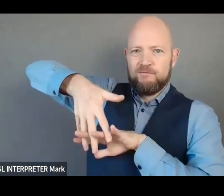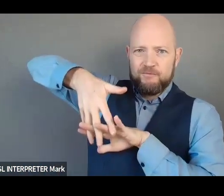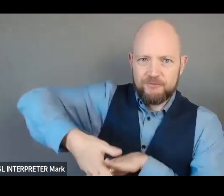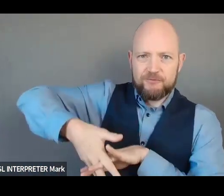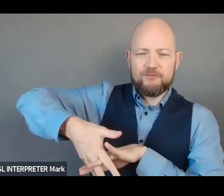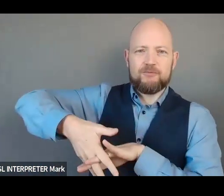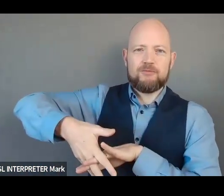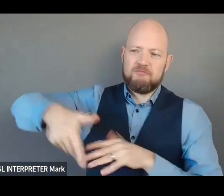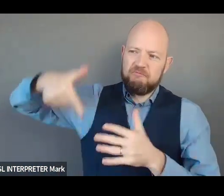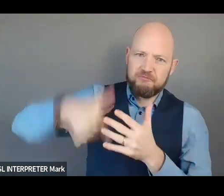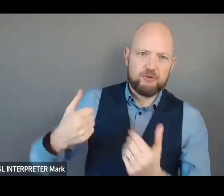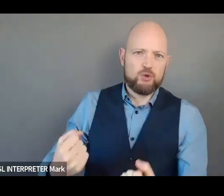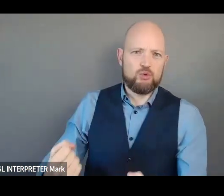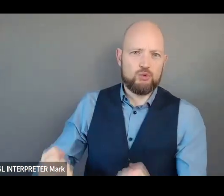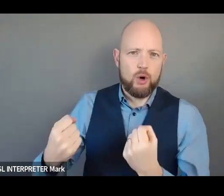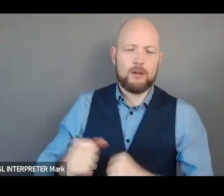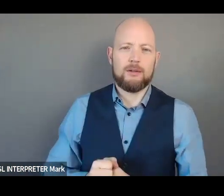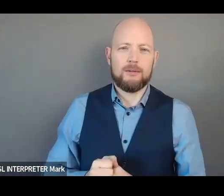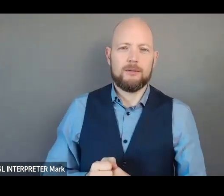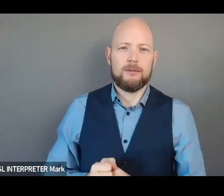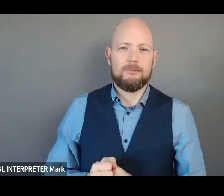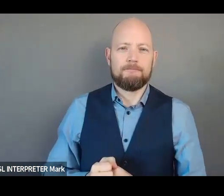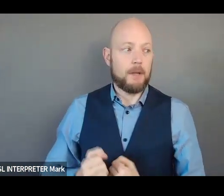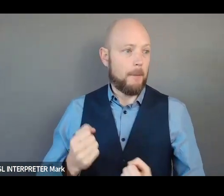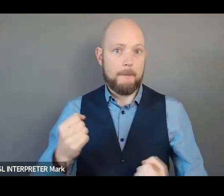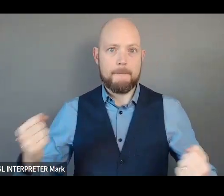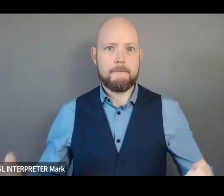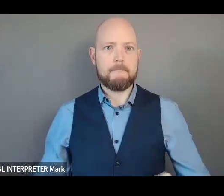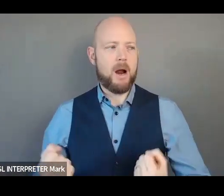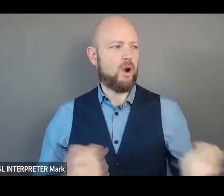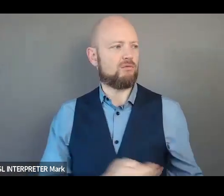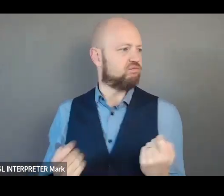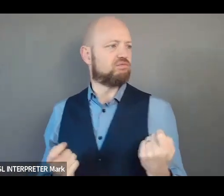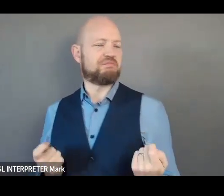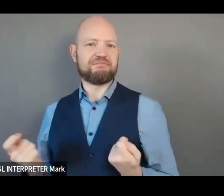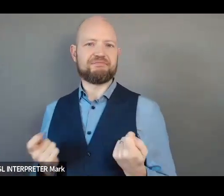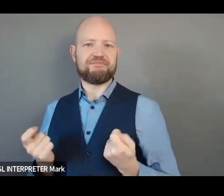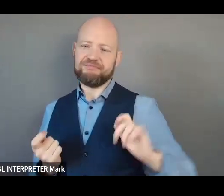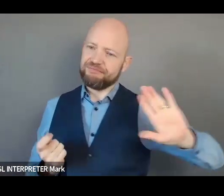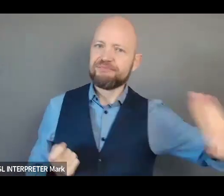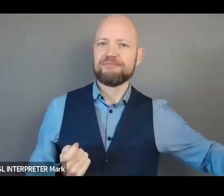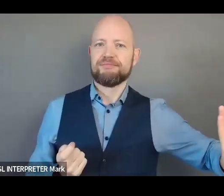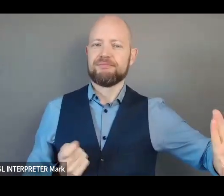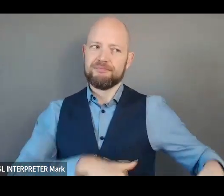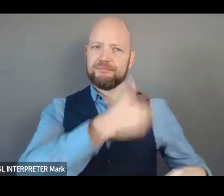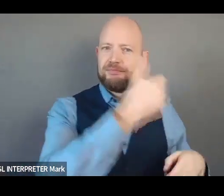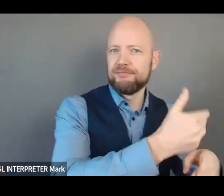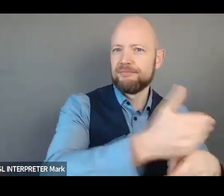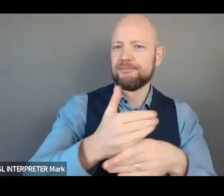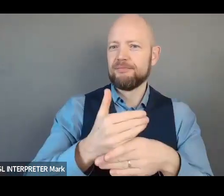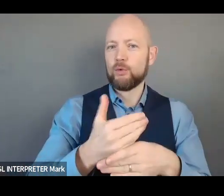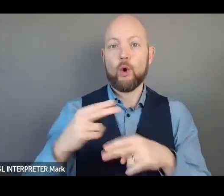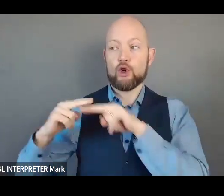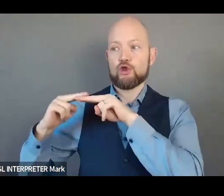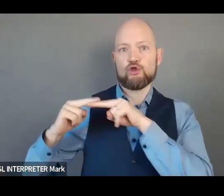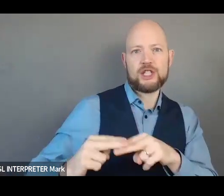Concentrations of power, influence and decision-making, and a kind of retraction from kind of more traditional forms of industrial relations, which